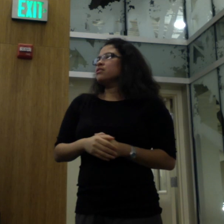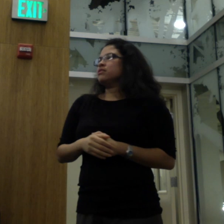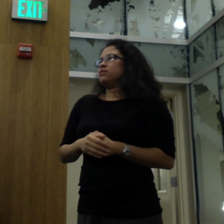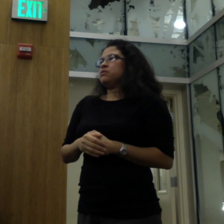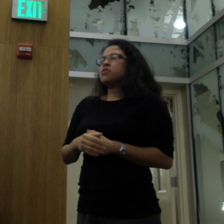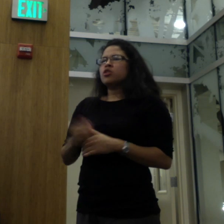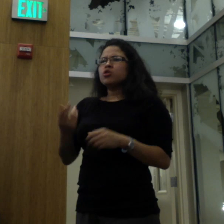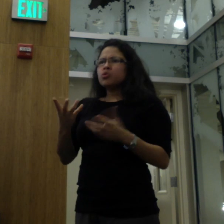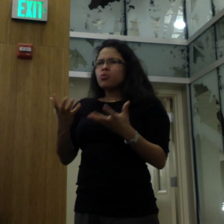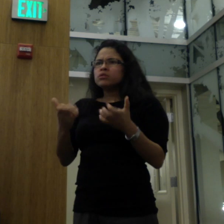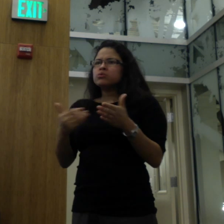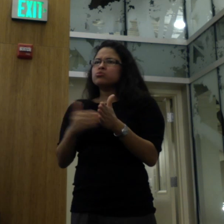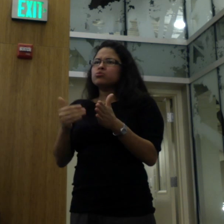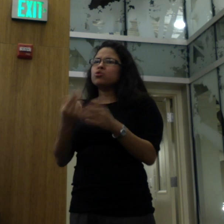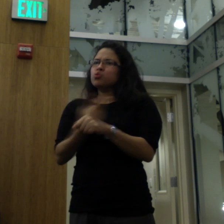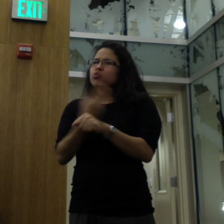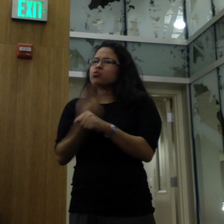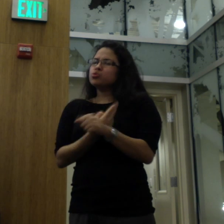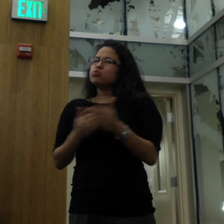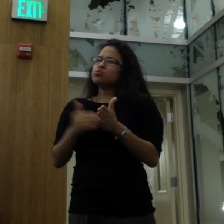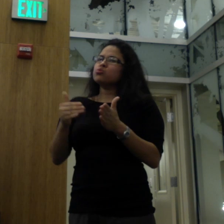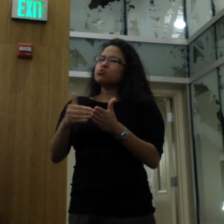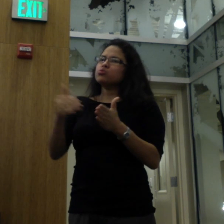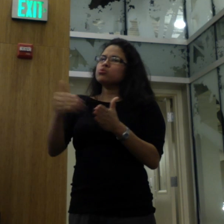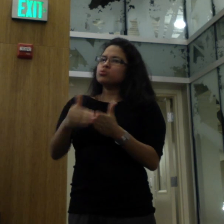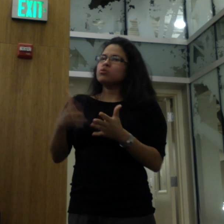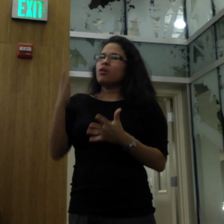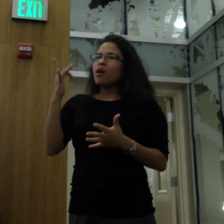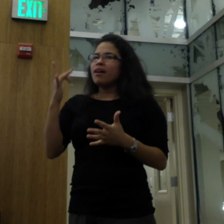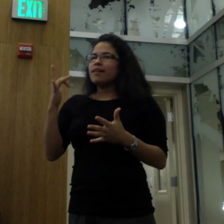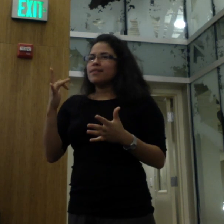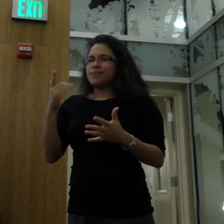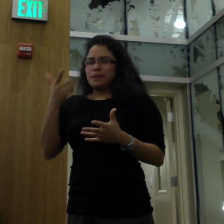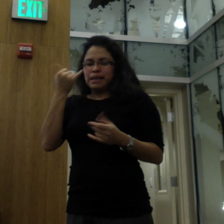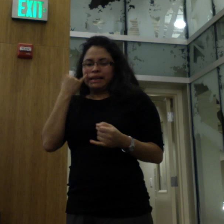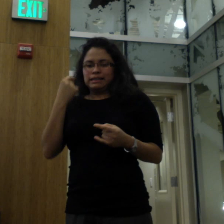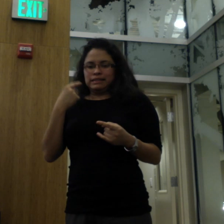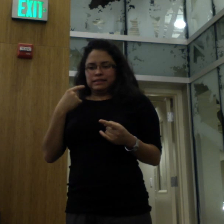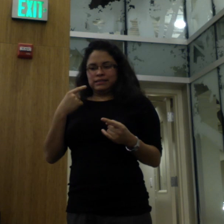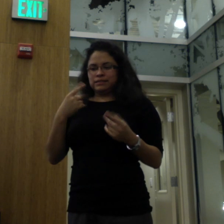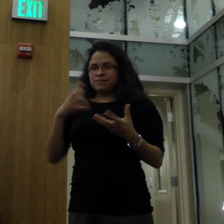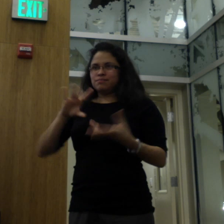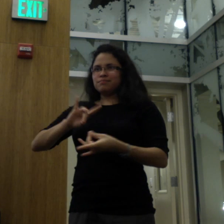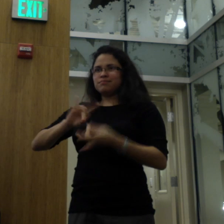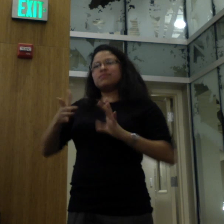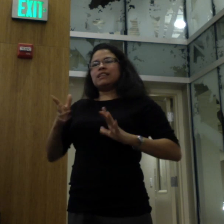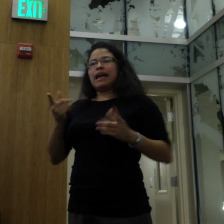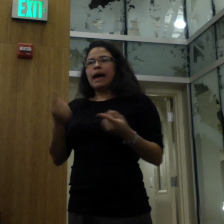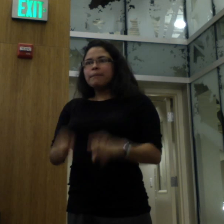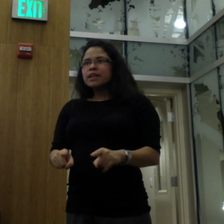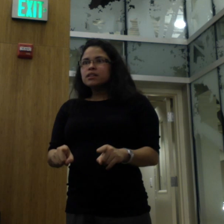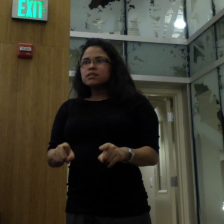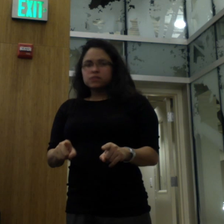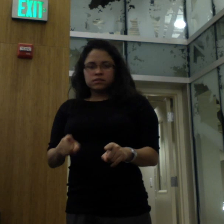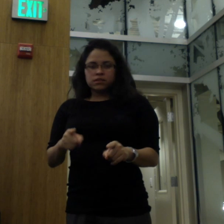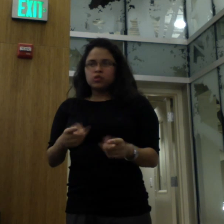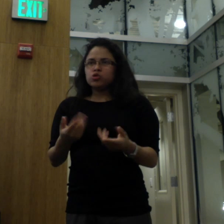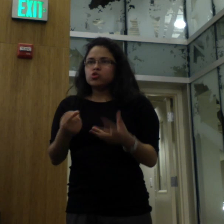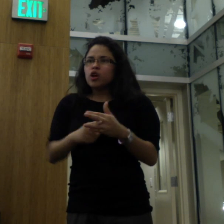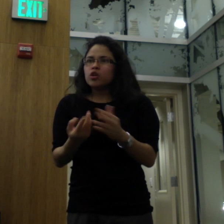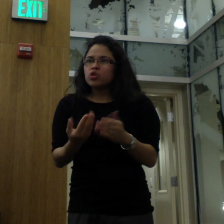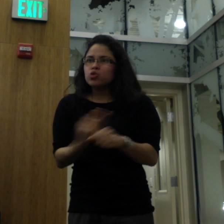use it so that people have seen you use this water source as recreational rather